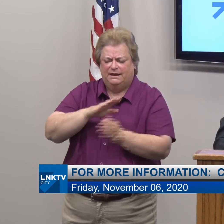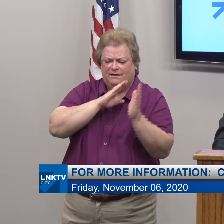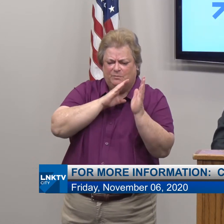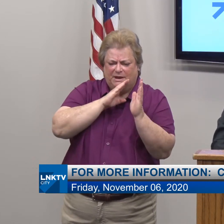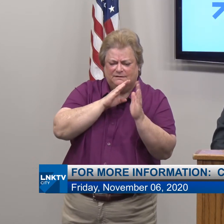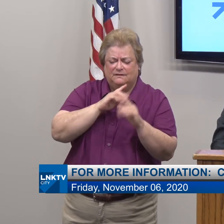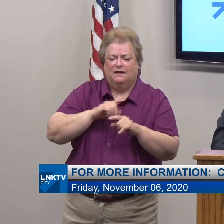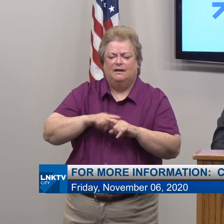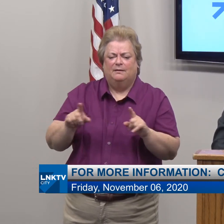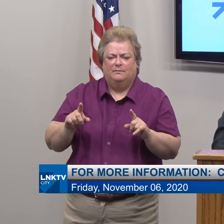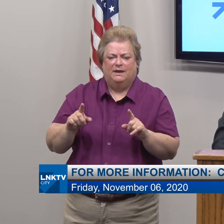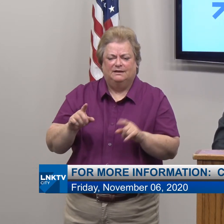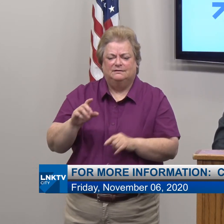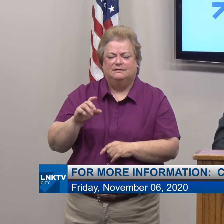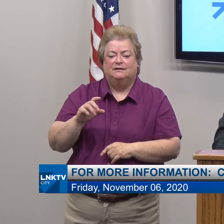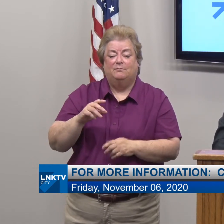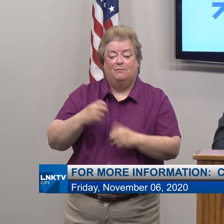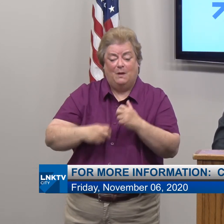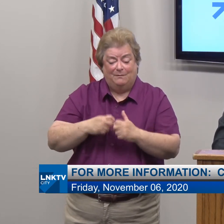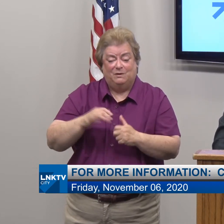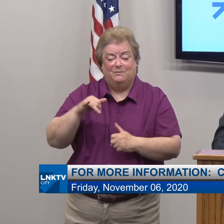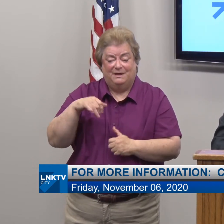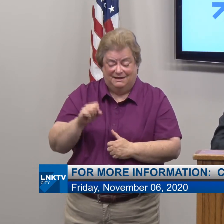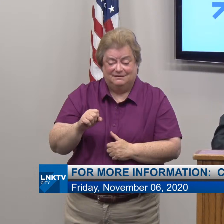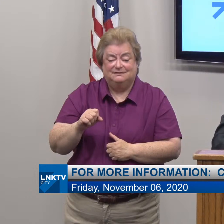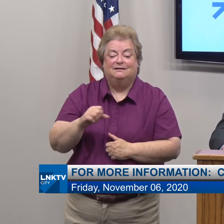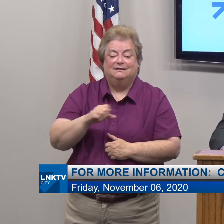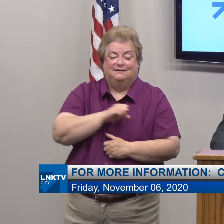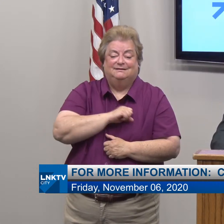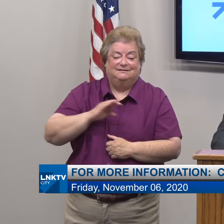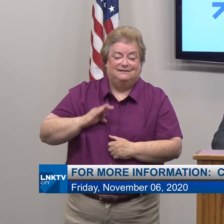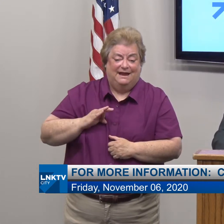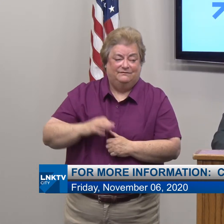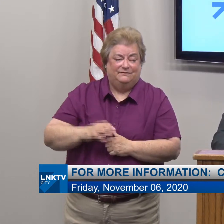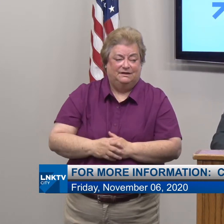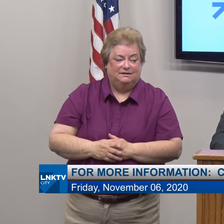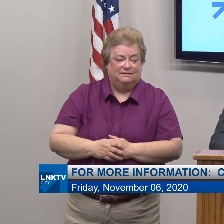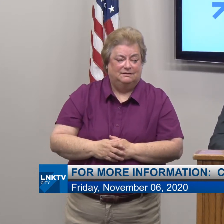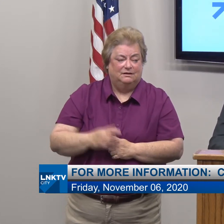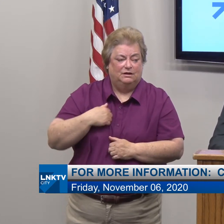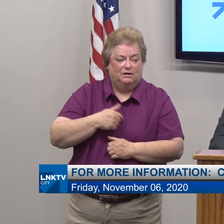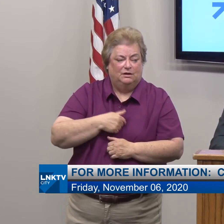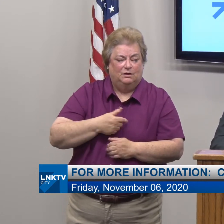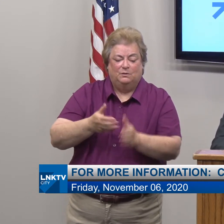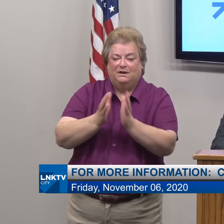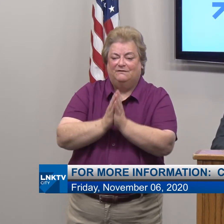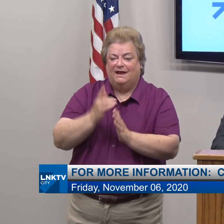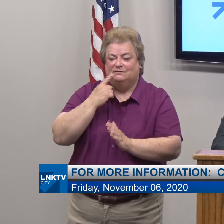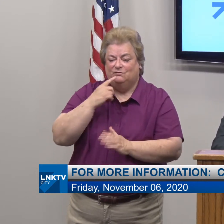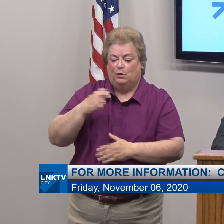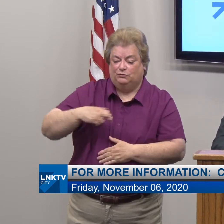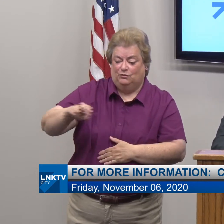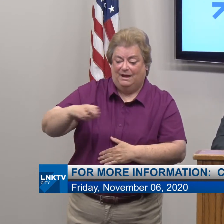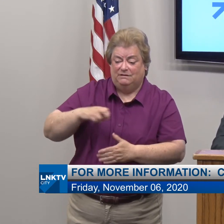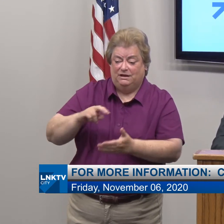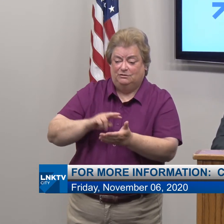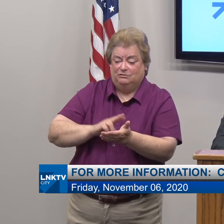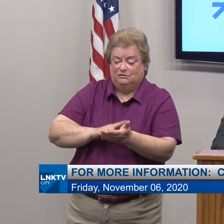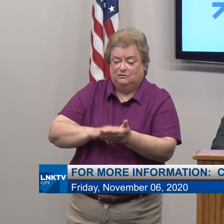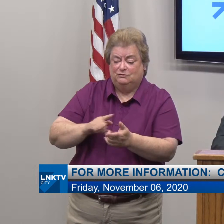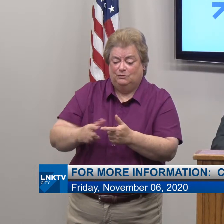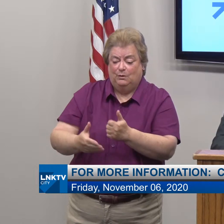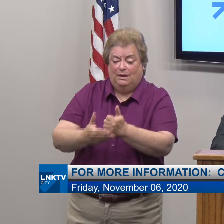Staffing those beds is our current issue. We've requested traveling nurses to supplement our